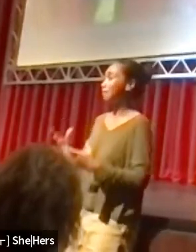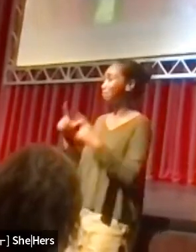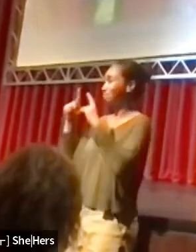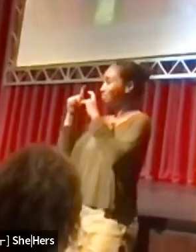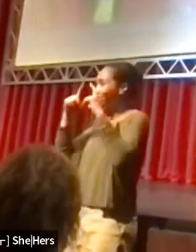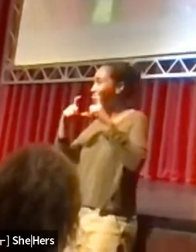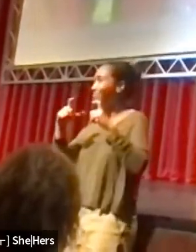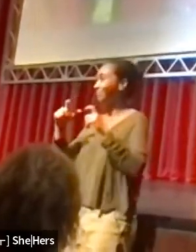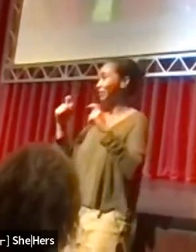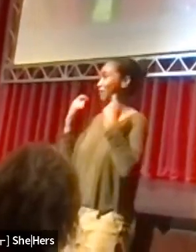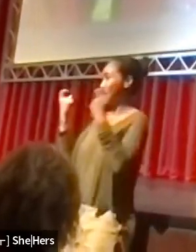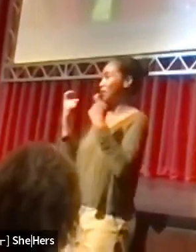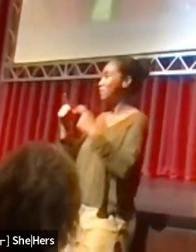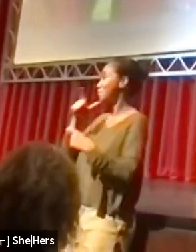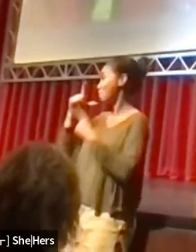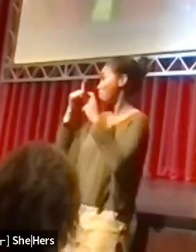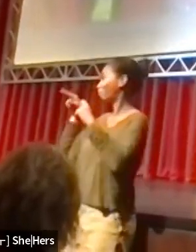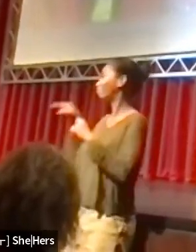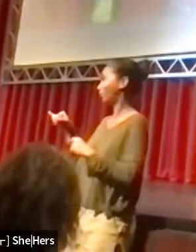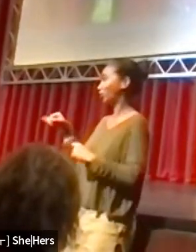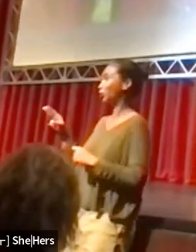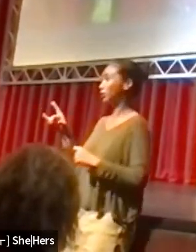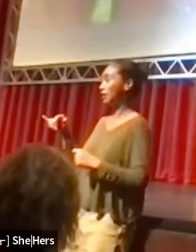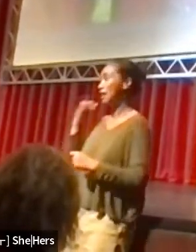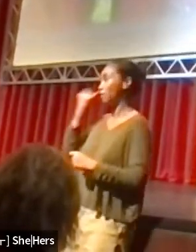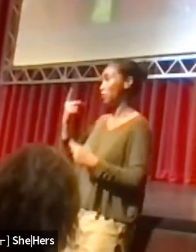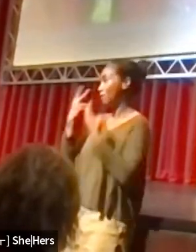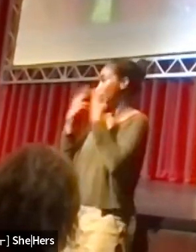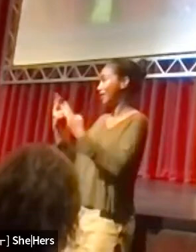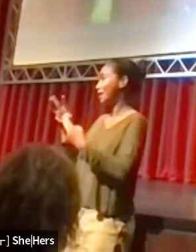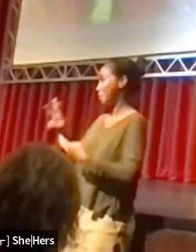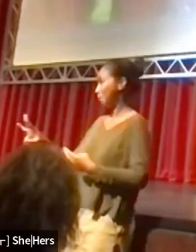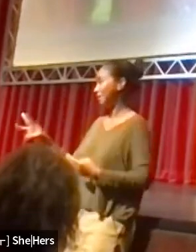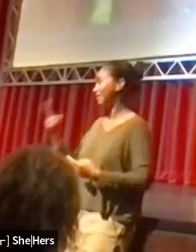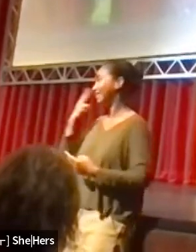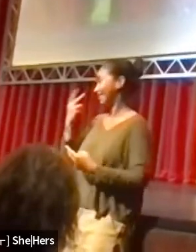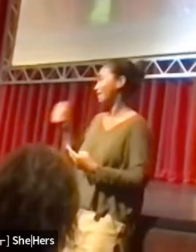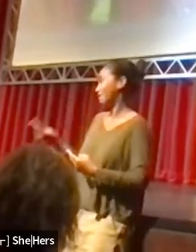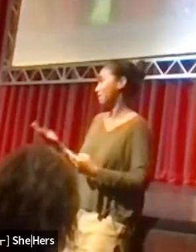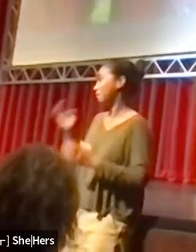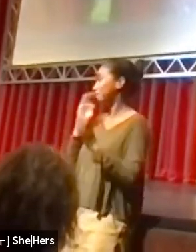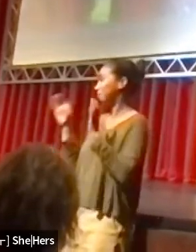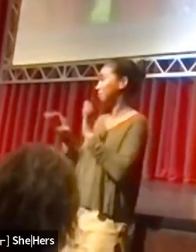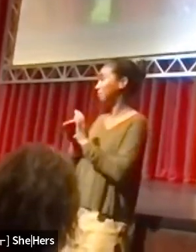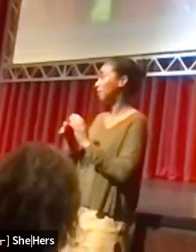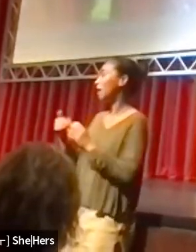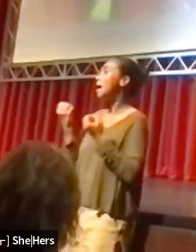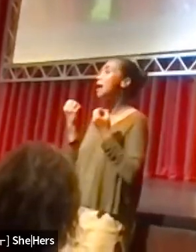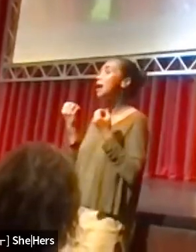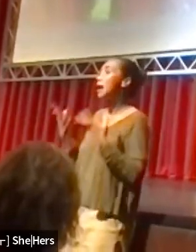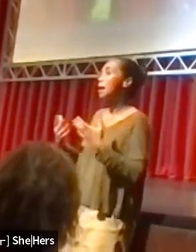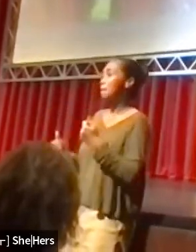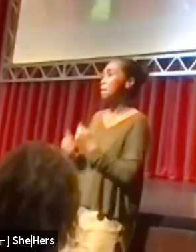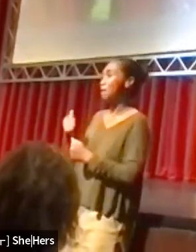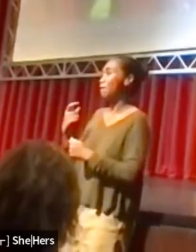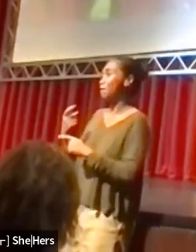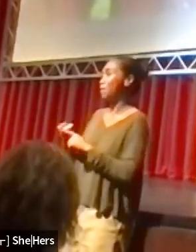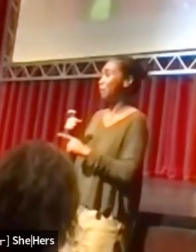Kiamai Festival have been taken by Jordan. And if you visit our website, you'll see quite a few of them, and a lot of them are by